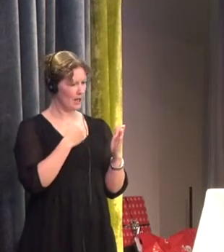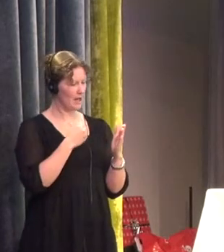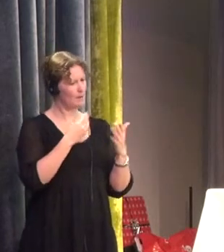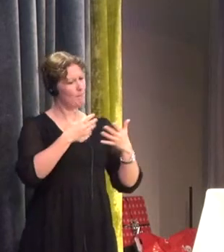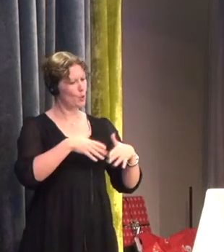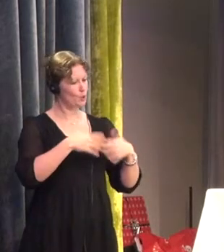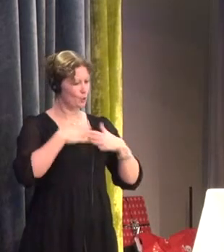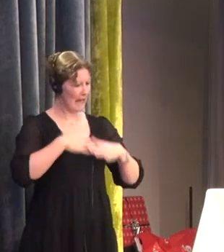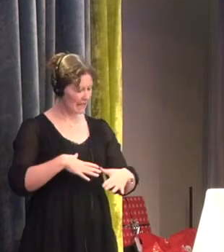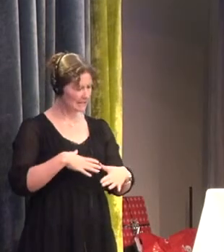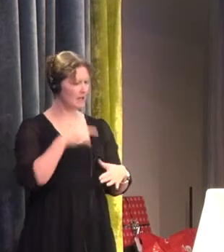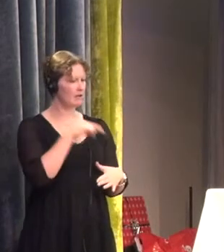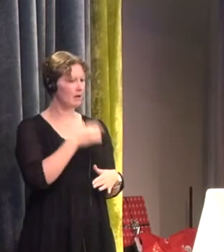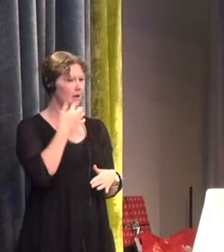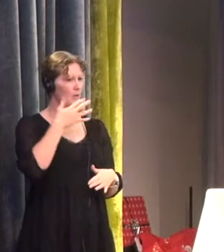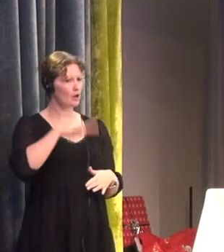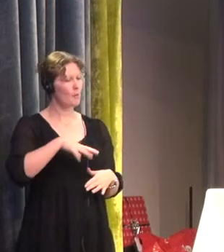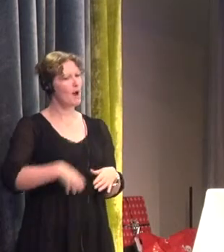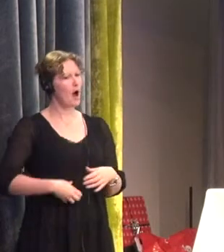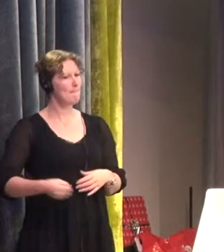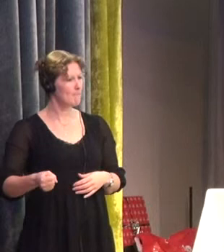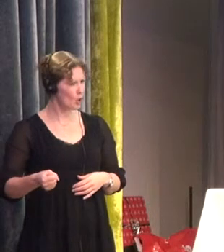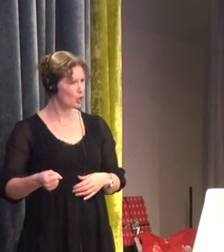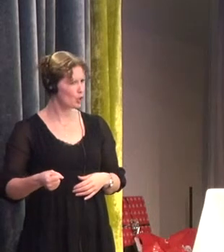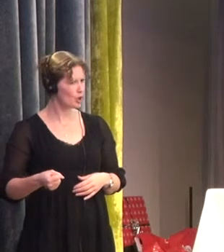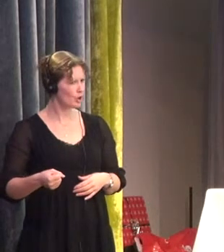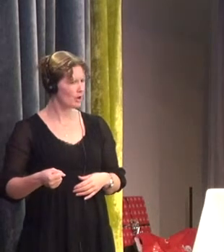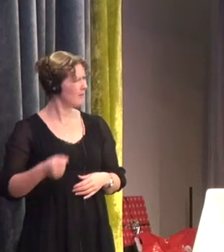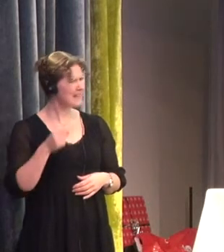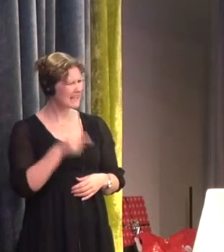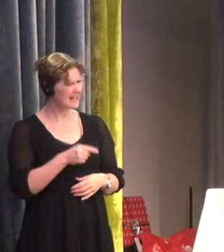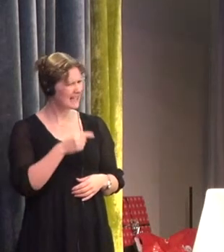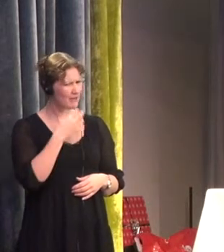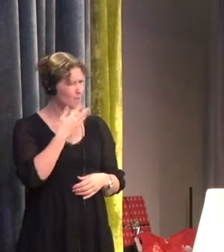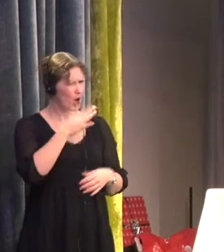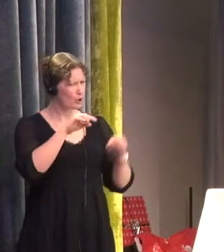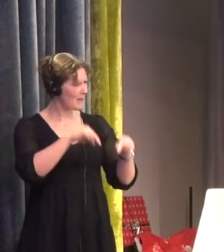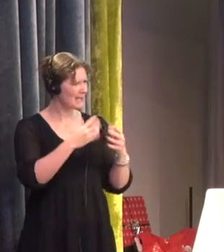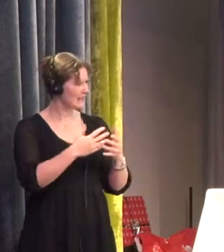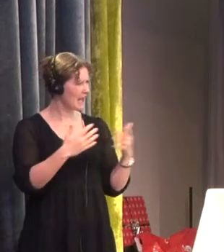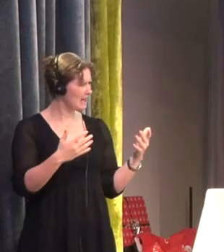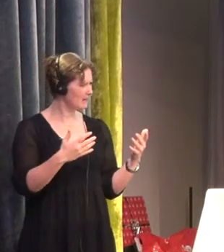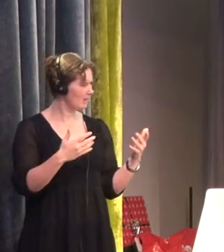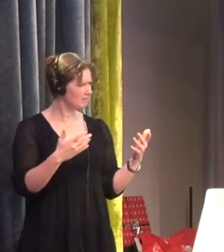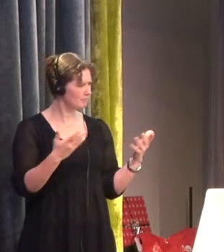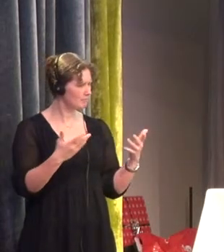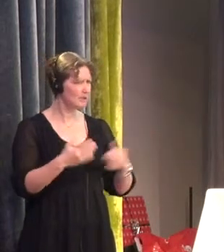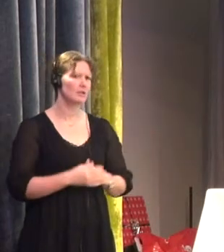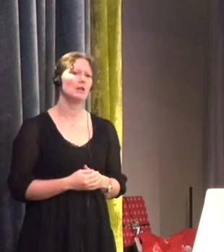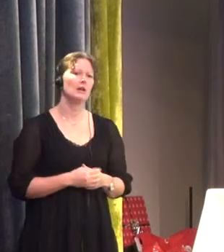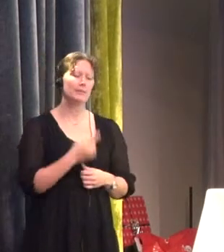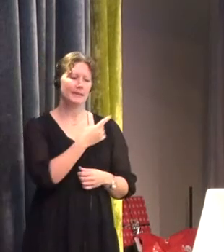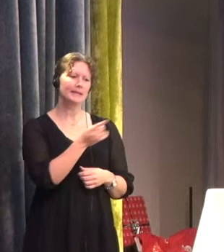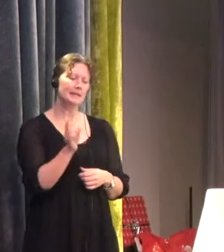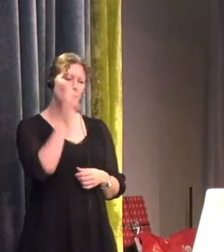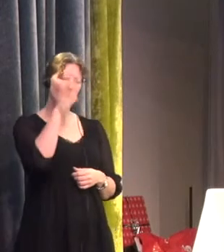UN instrument, even though it has never been listed in the convention, they decided this would lead to abortion. So there was a big